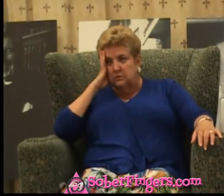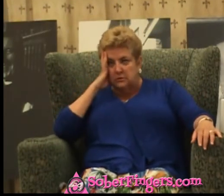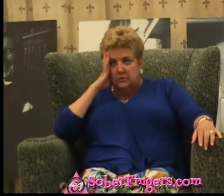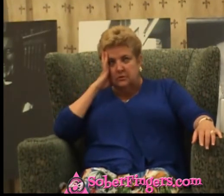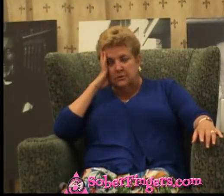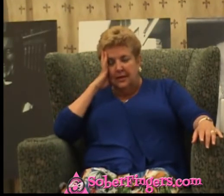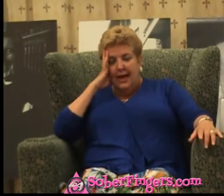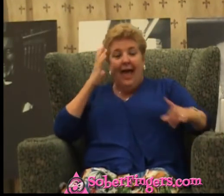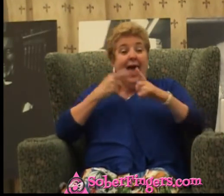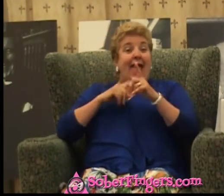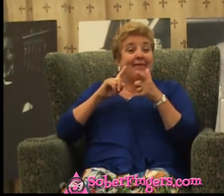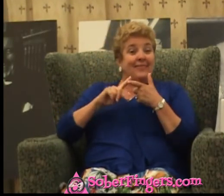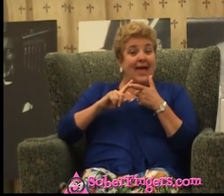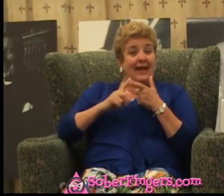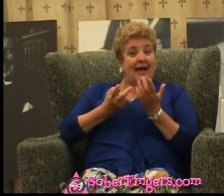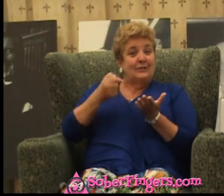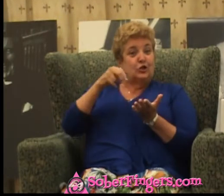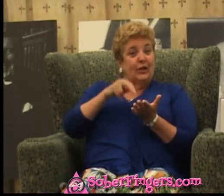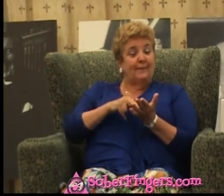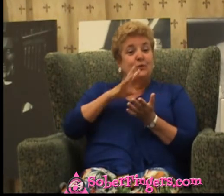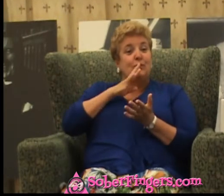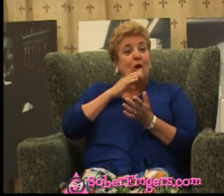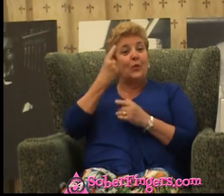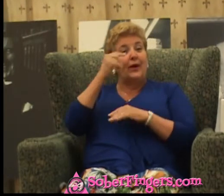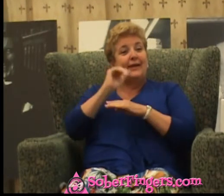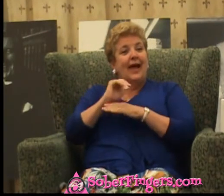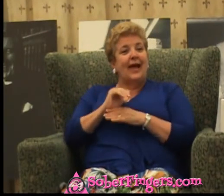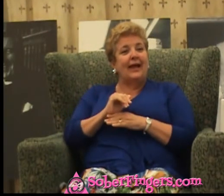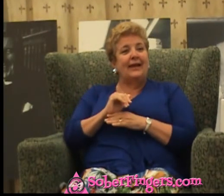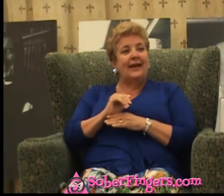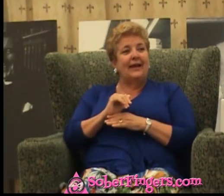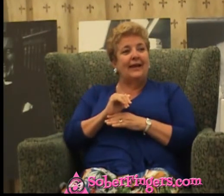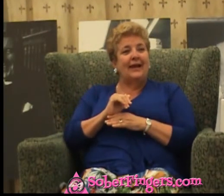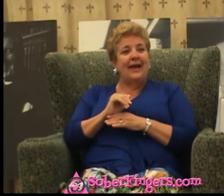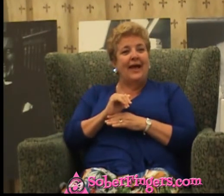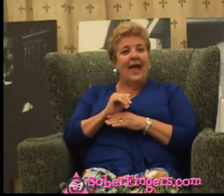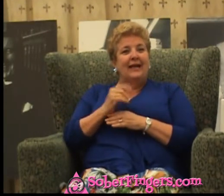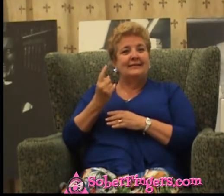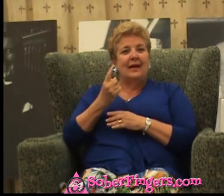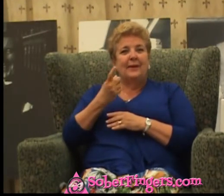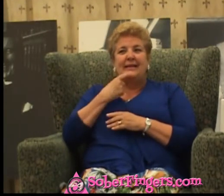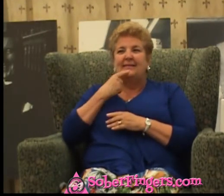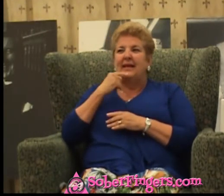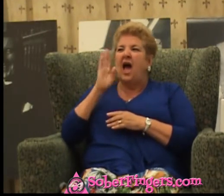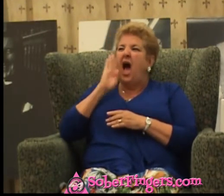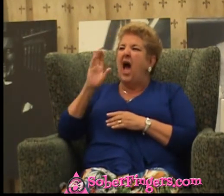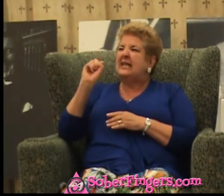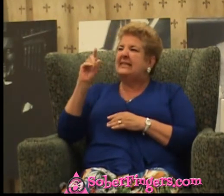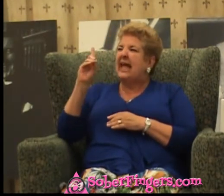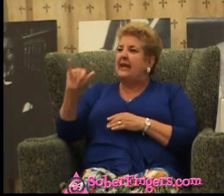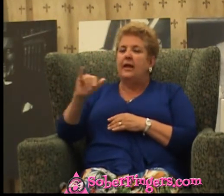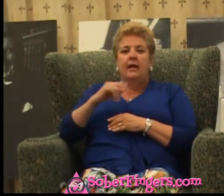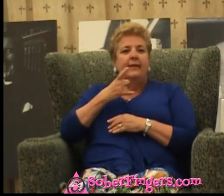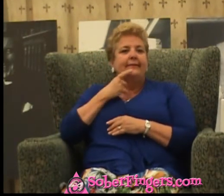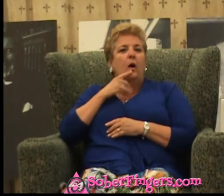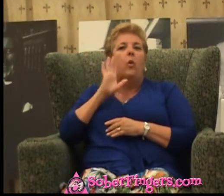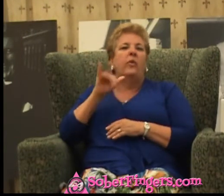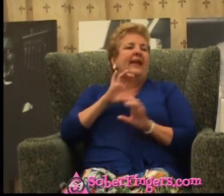Then I get up to talk one night, and somebody yells back, "Hi, Sandy!" And I'm going, "What's that?" And that's what they do out in California. We're